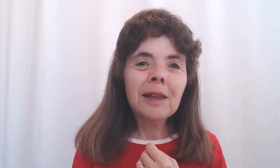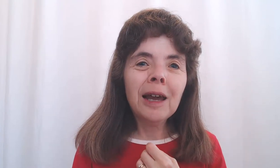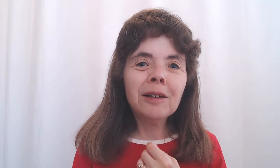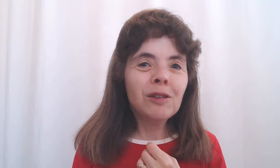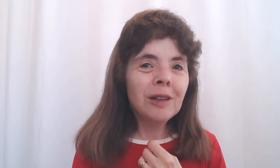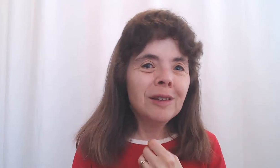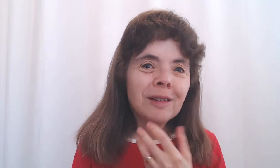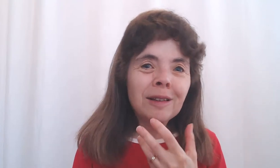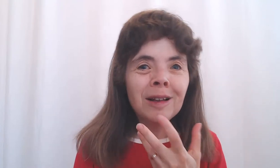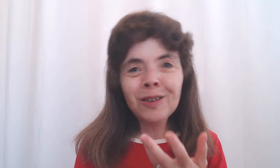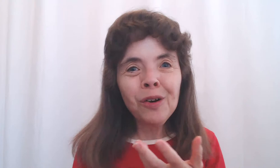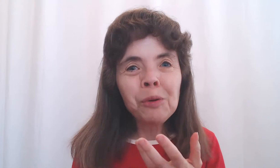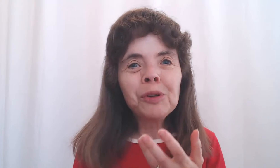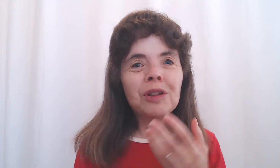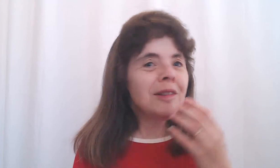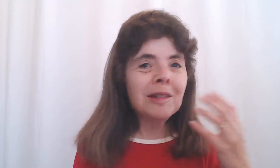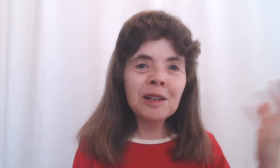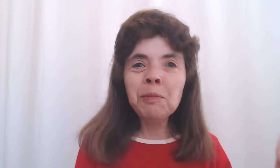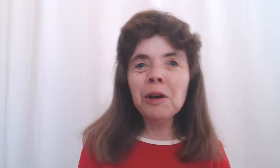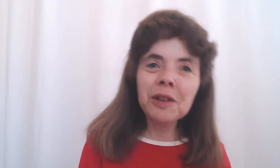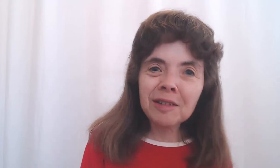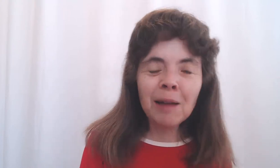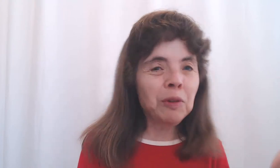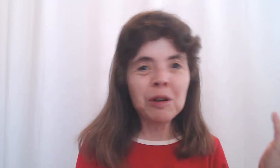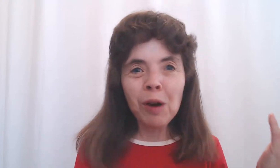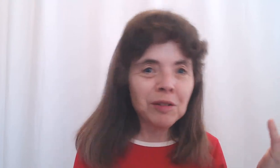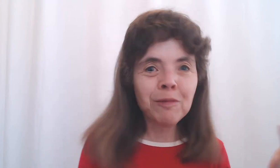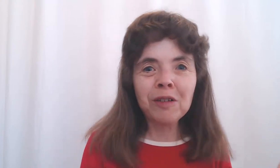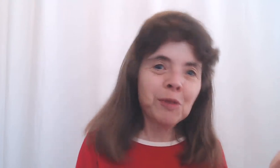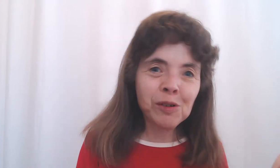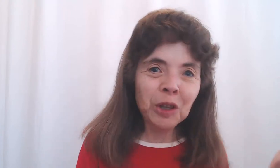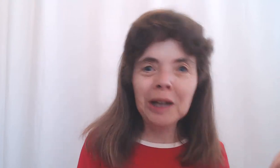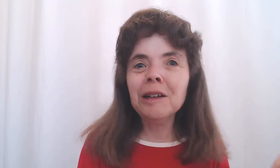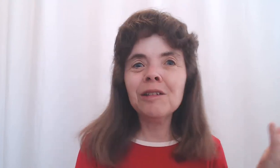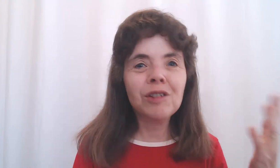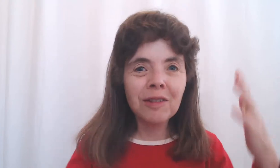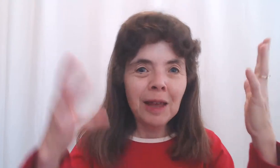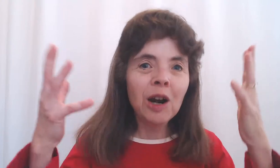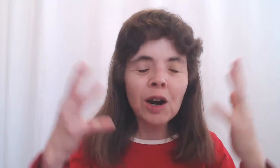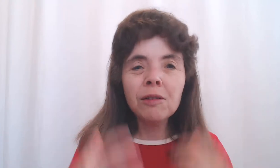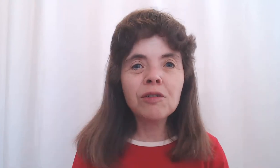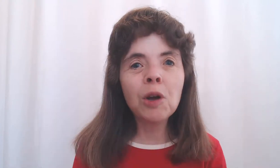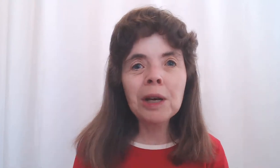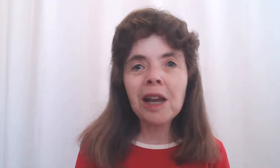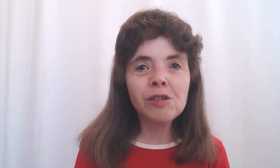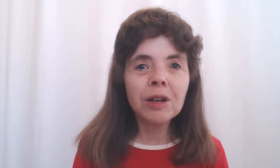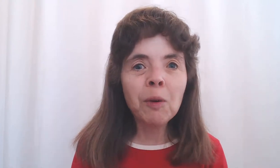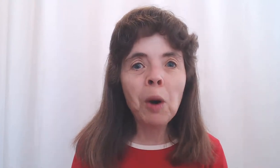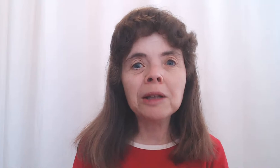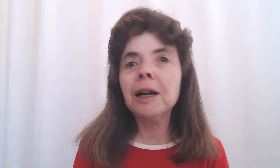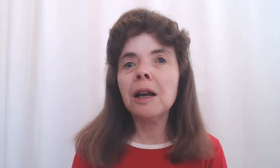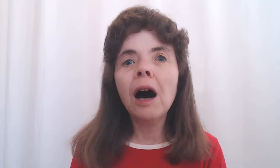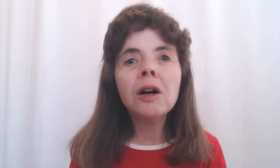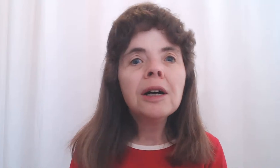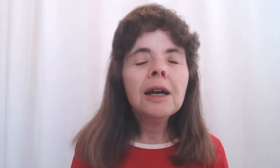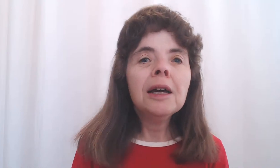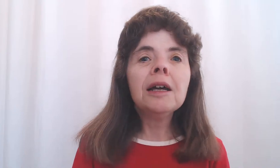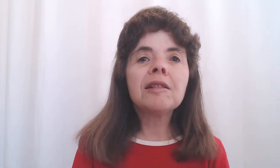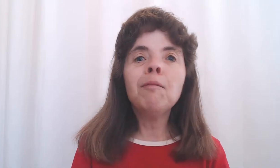And it's not true. Jesus didn't appear to the disciples in rays of resurrection light. He's just there. There's no indication of a bright light at all. It's a